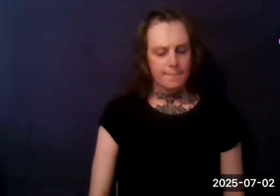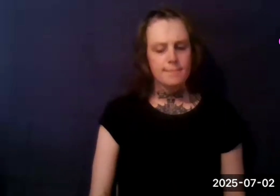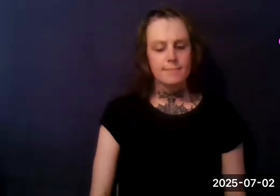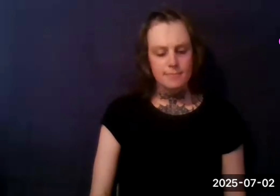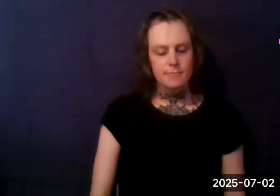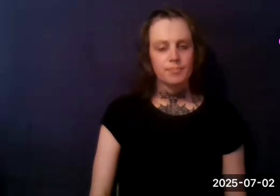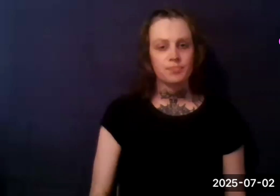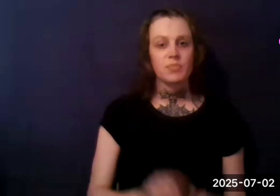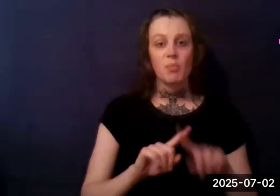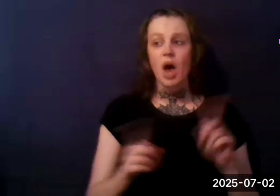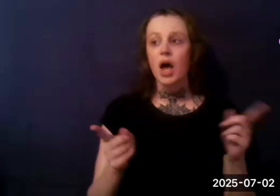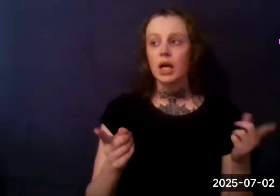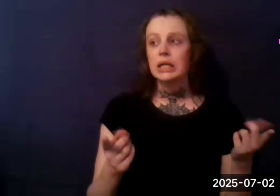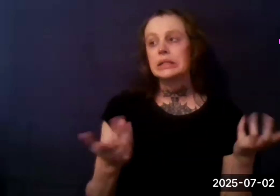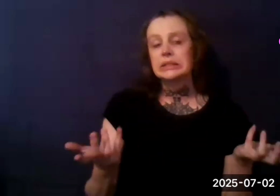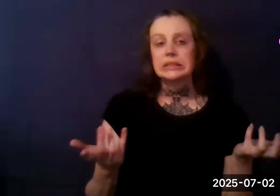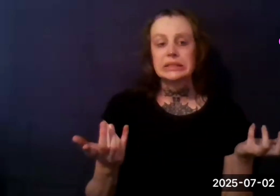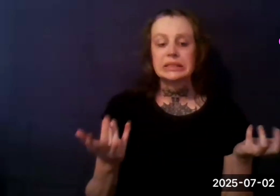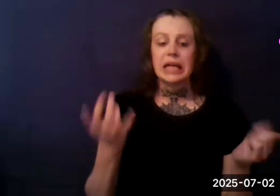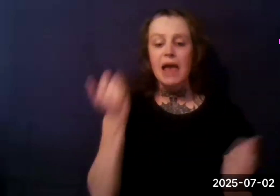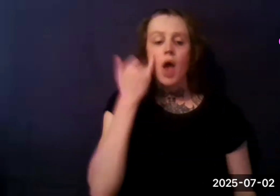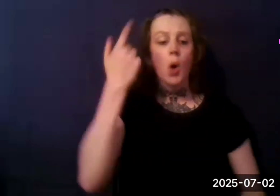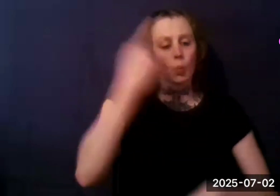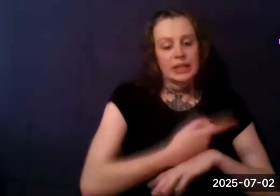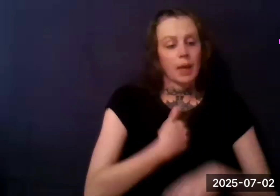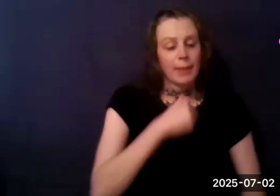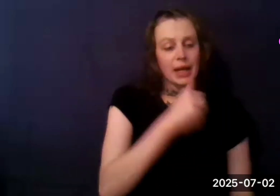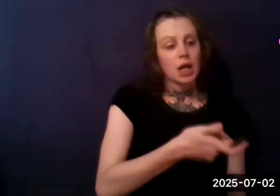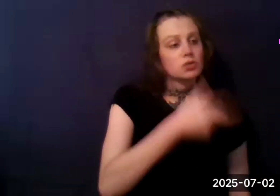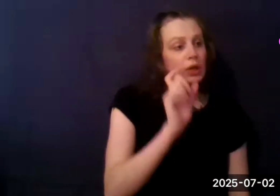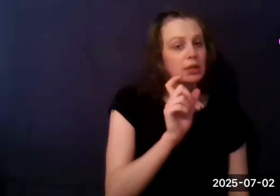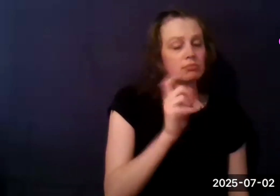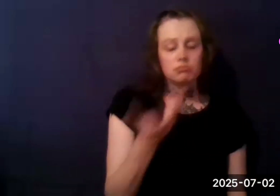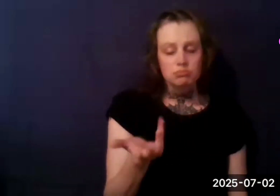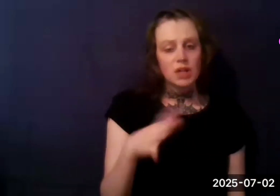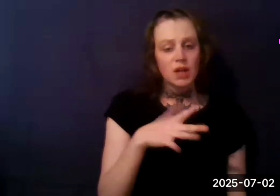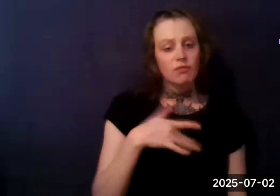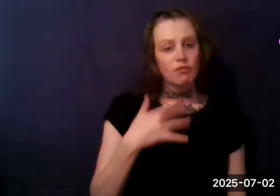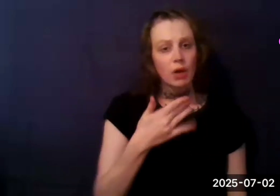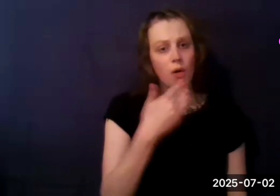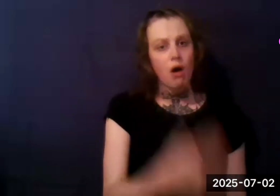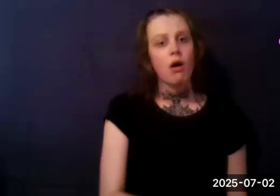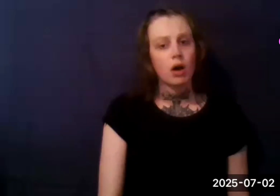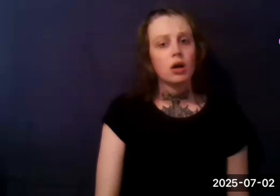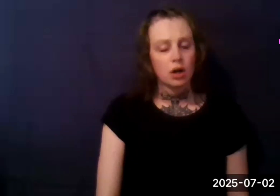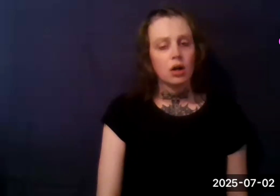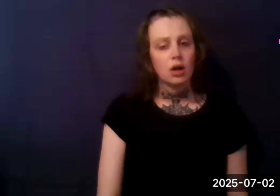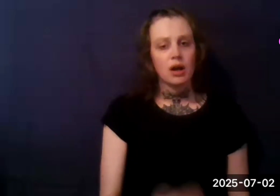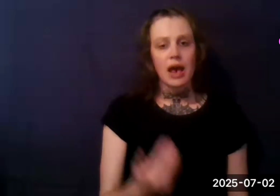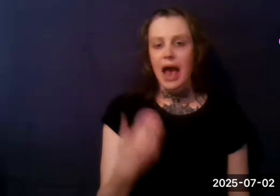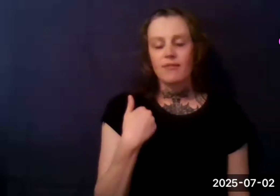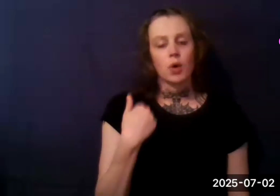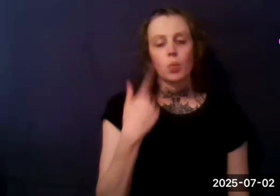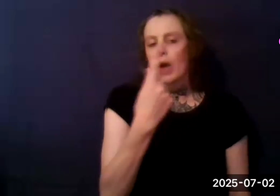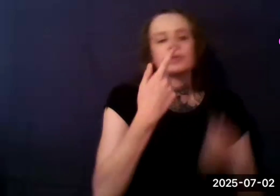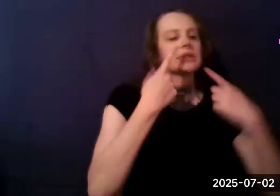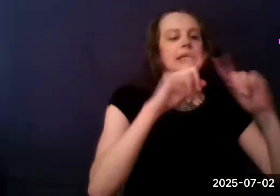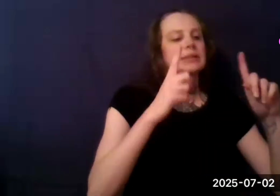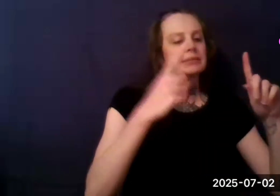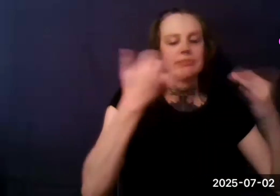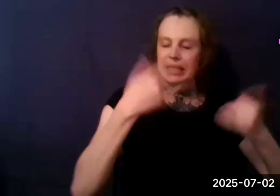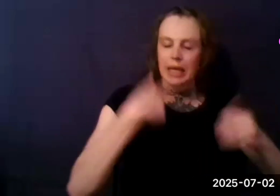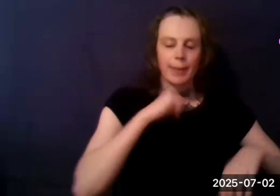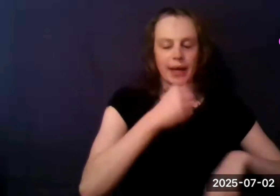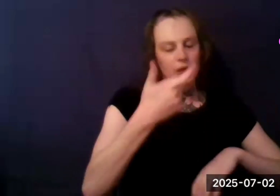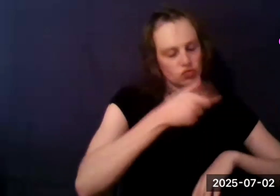things of like I didn't drink today, I was able to hold on to that. Um, just by like being around AA and knowing like, oh